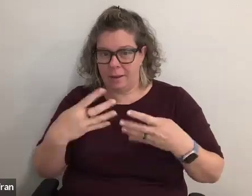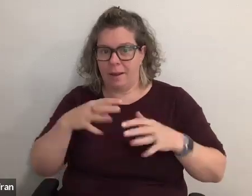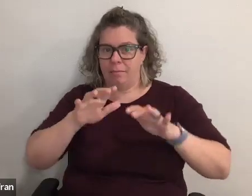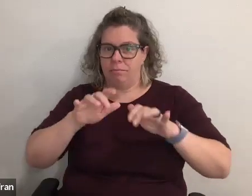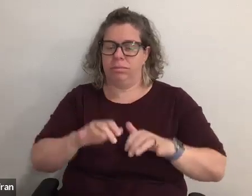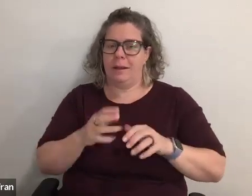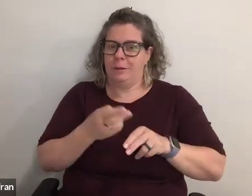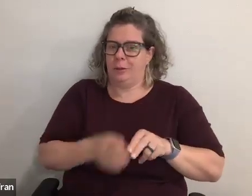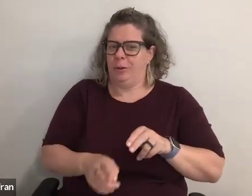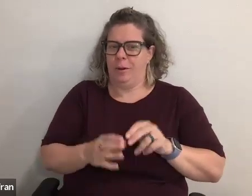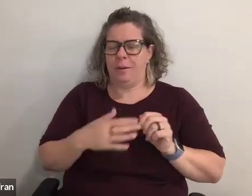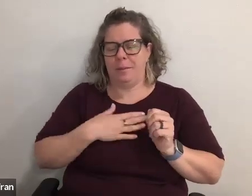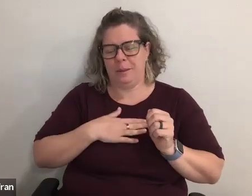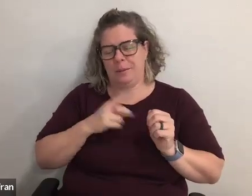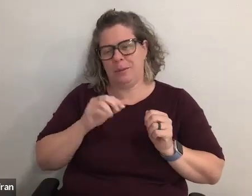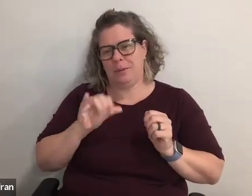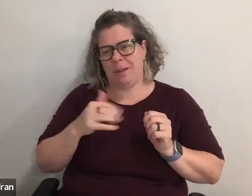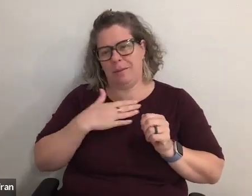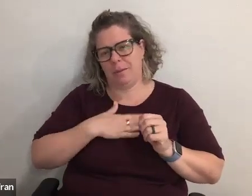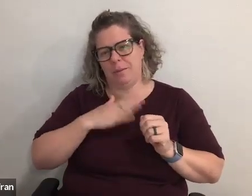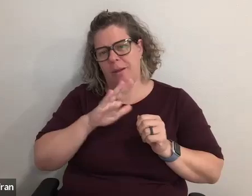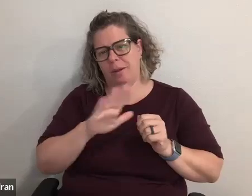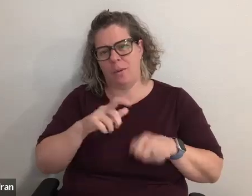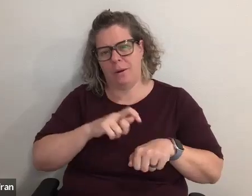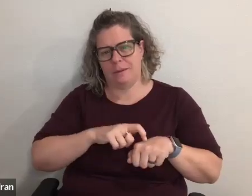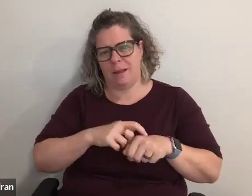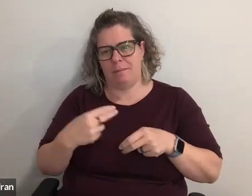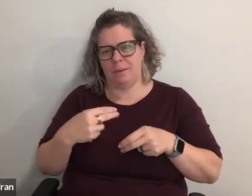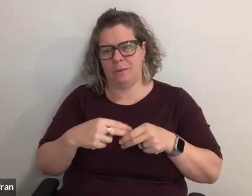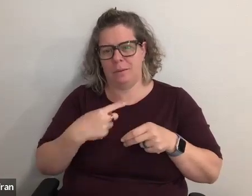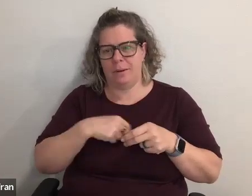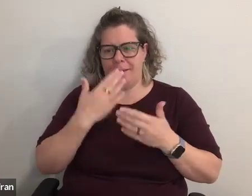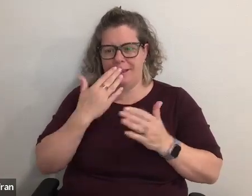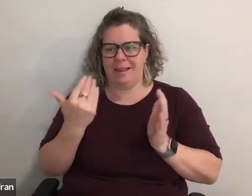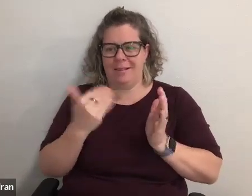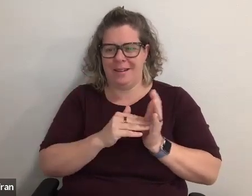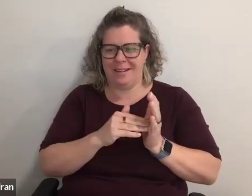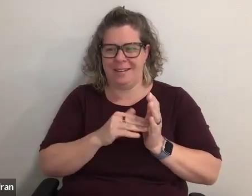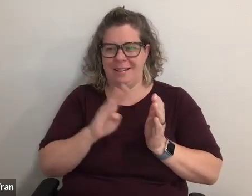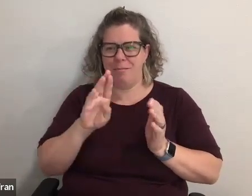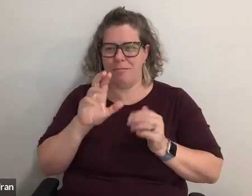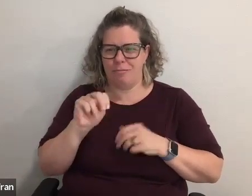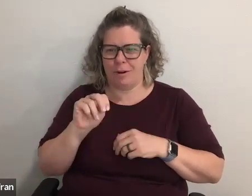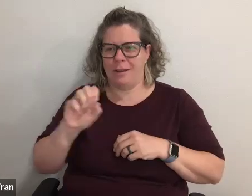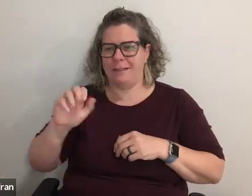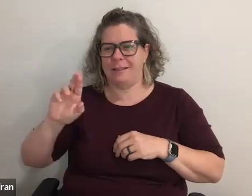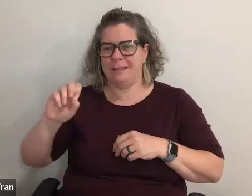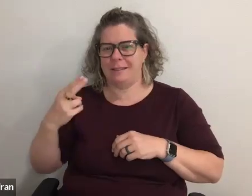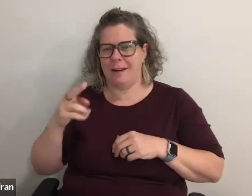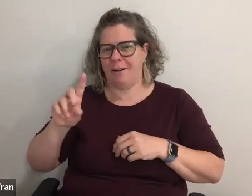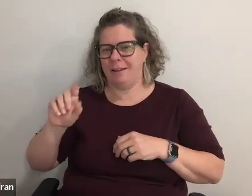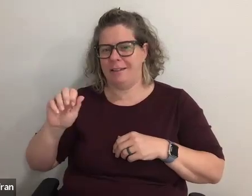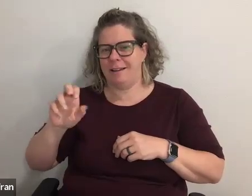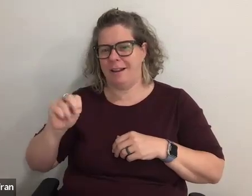and finish it up. But we appreciate you all coming, and thanks again, Brian, Sarah, and Daren.